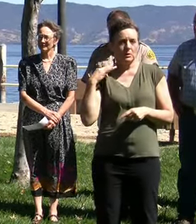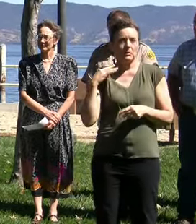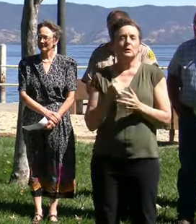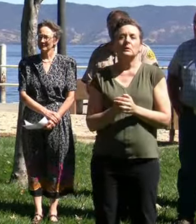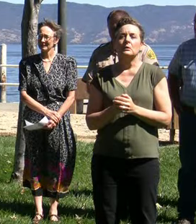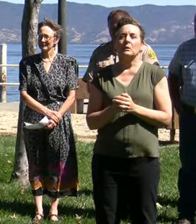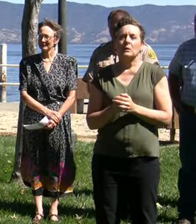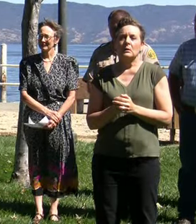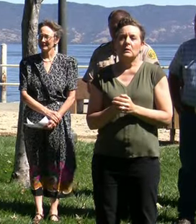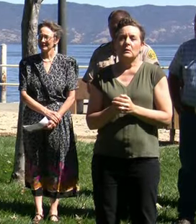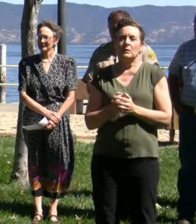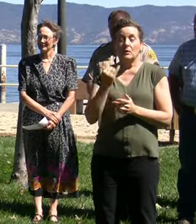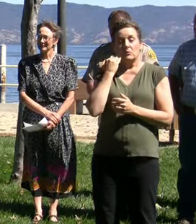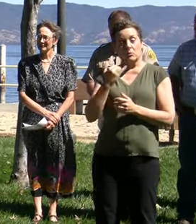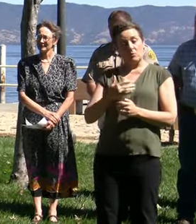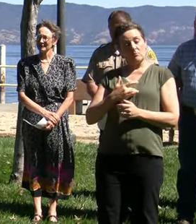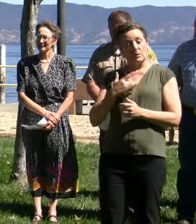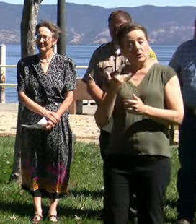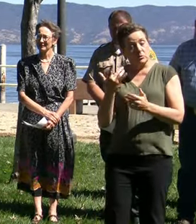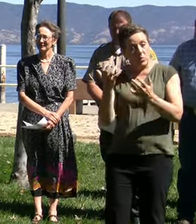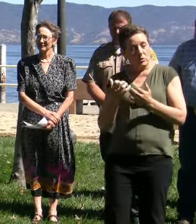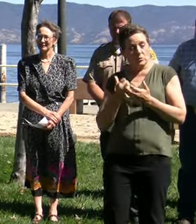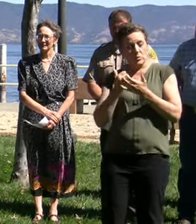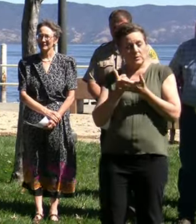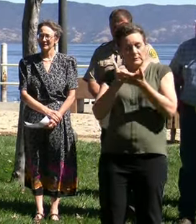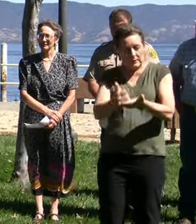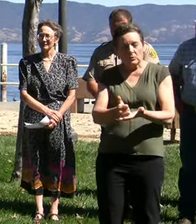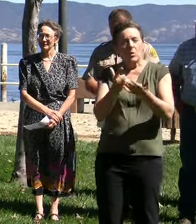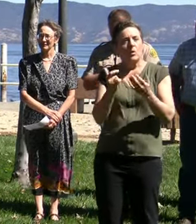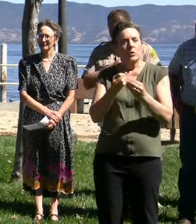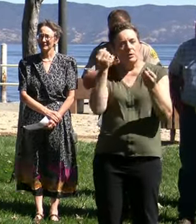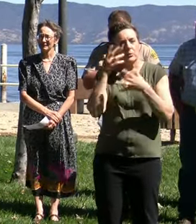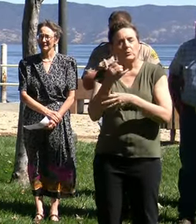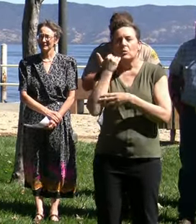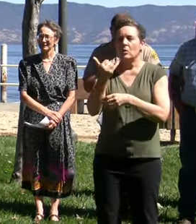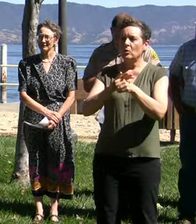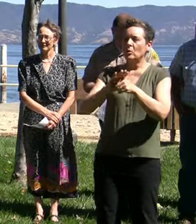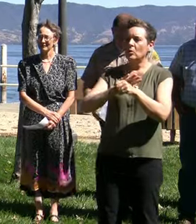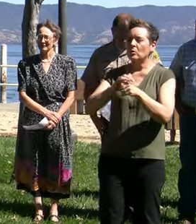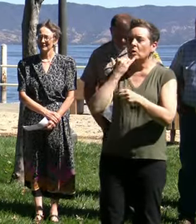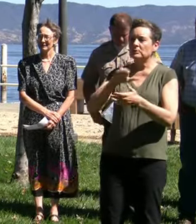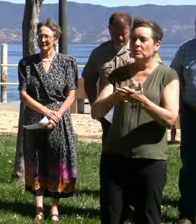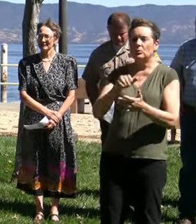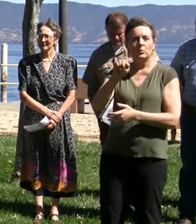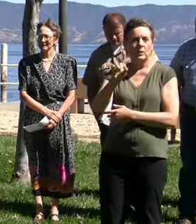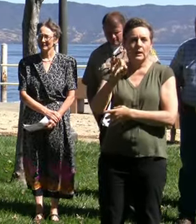If you should feel the need to assist or need more information, you can call the local call center at